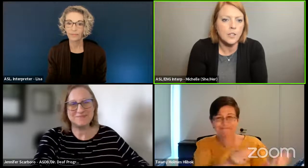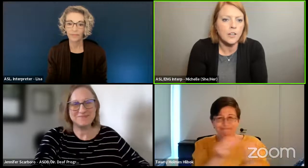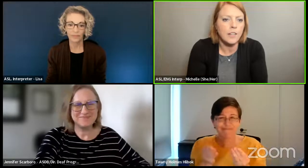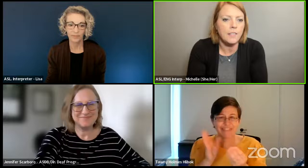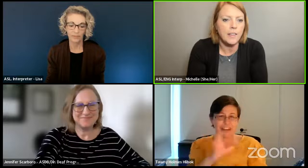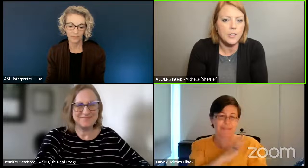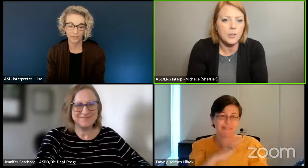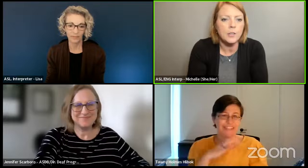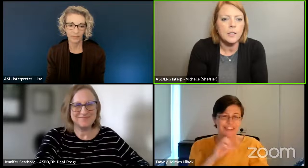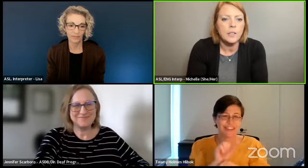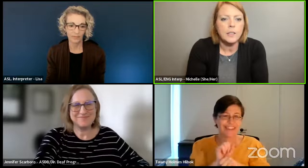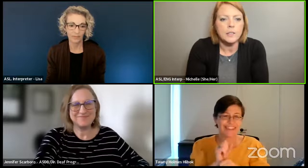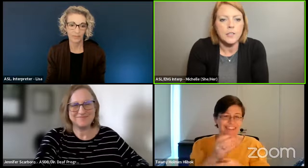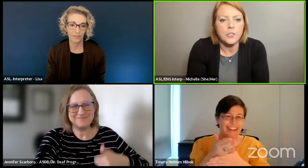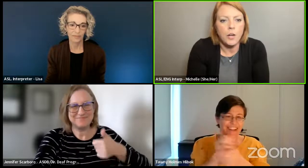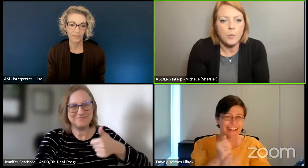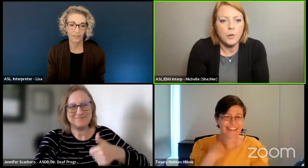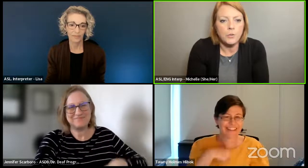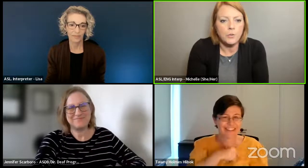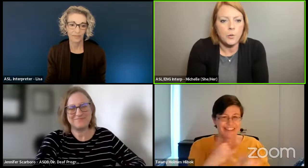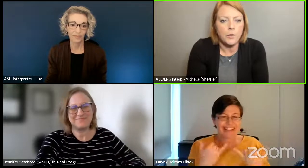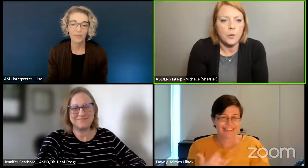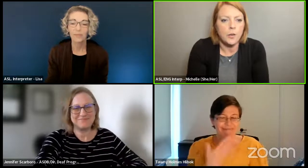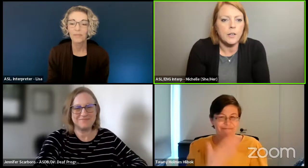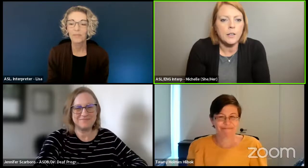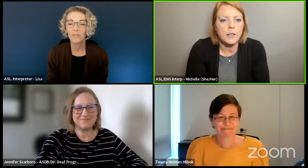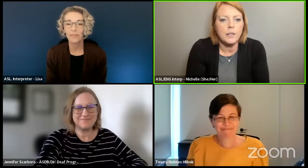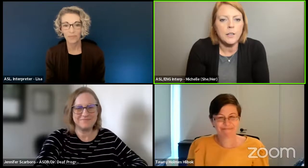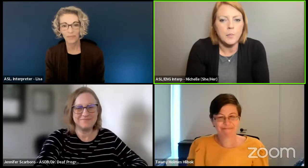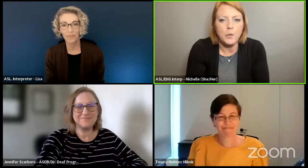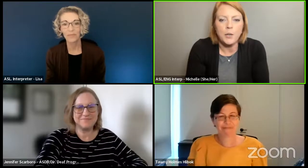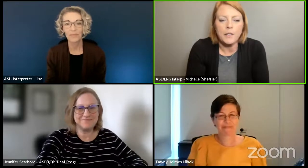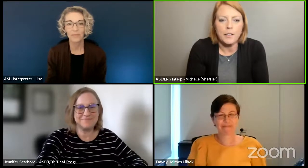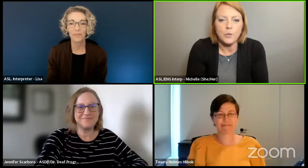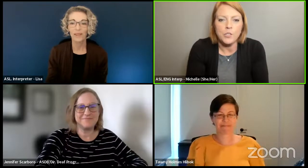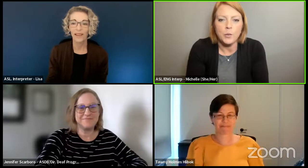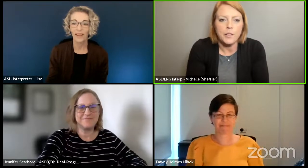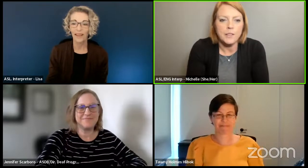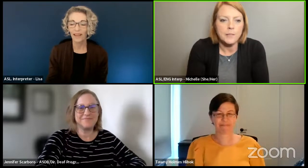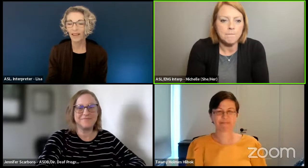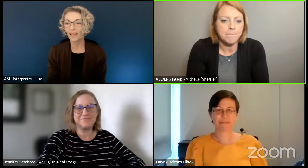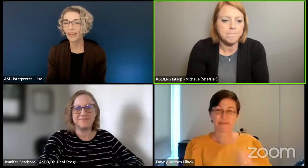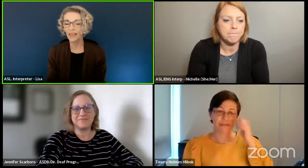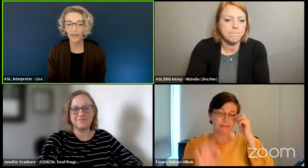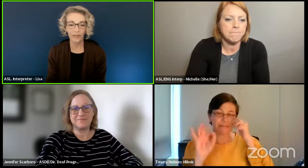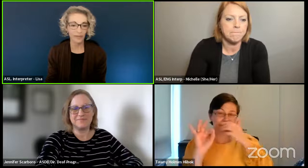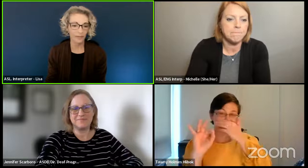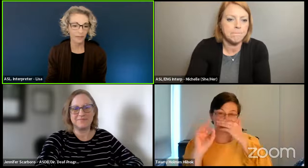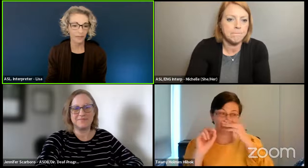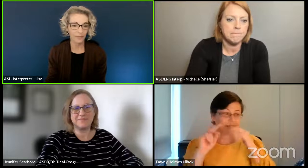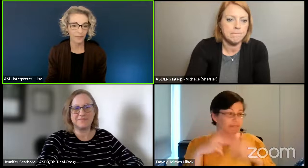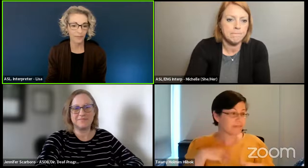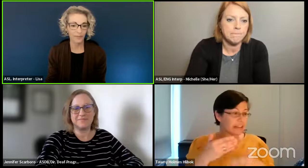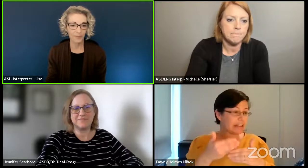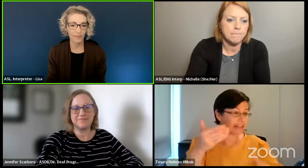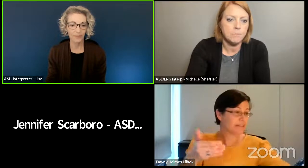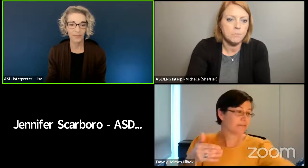Okay, seems there are none. Thank you, Dr. Scarborough, for your committee work that you've shared with us. Thank you.